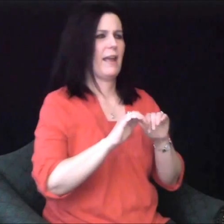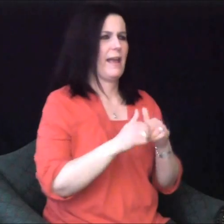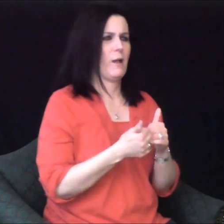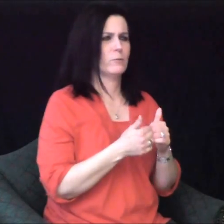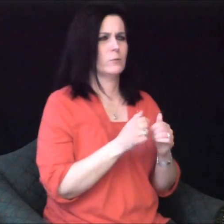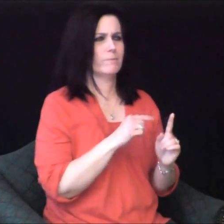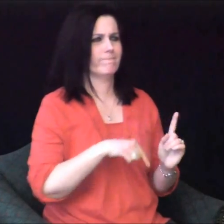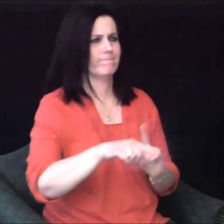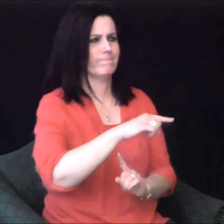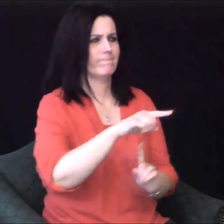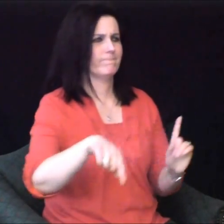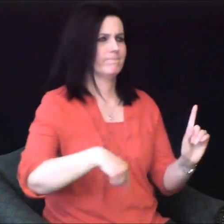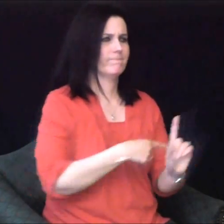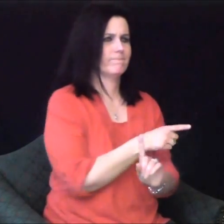way around.